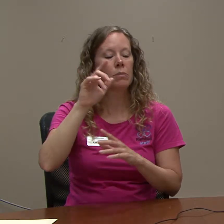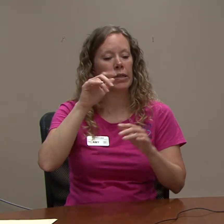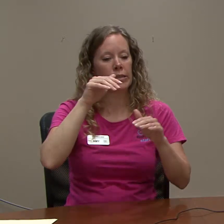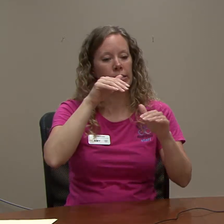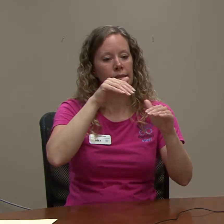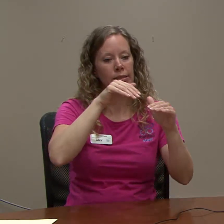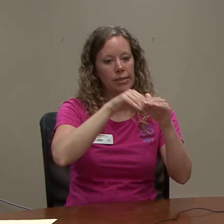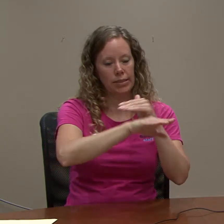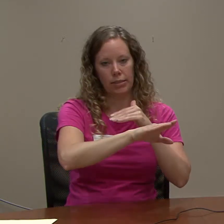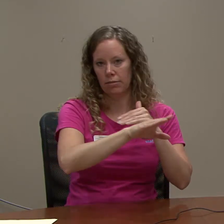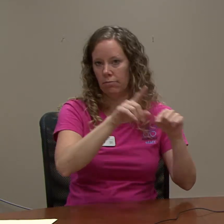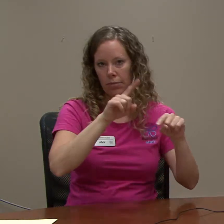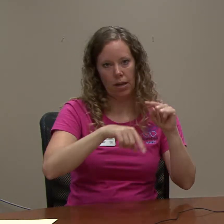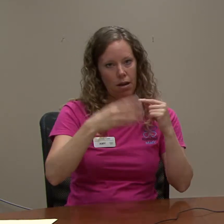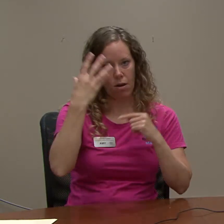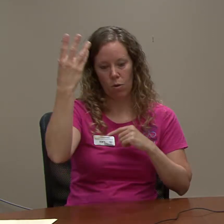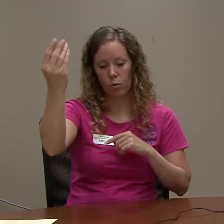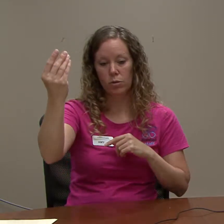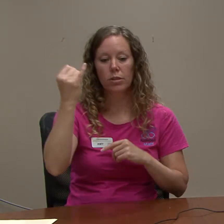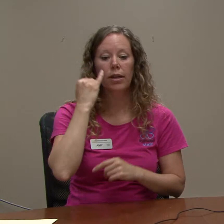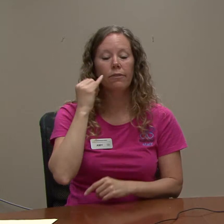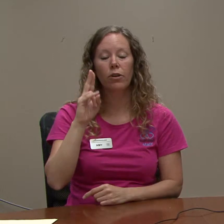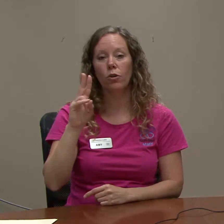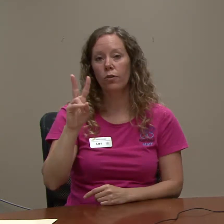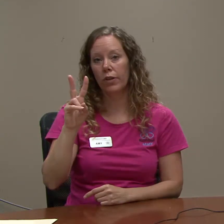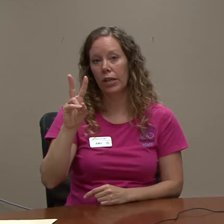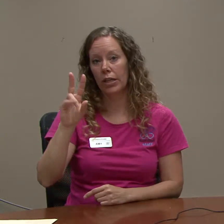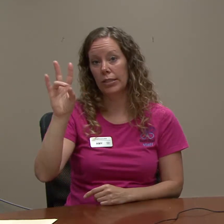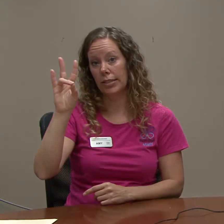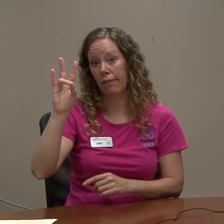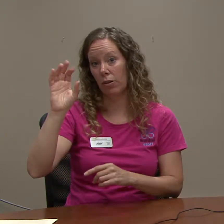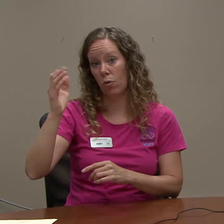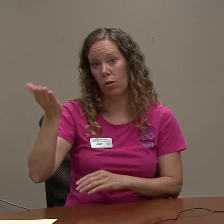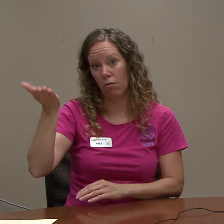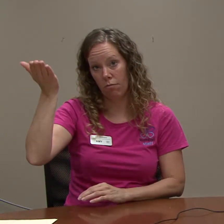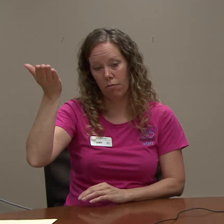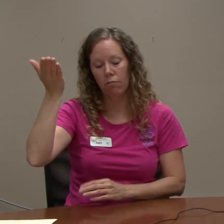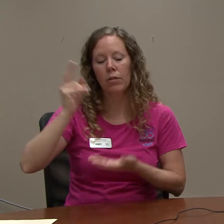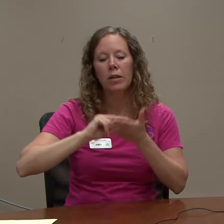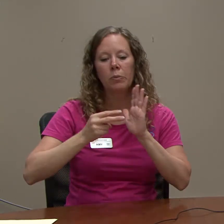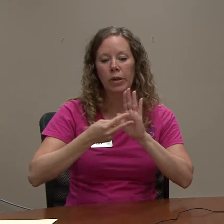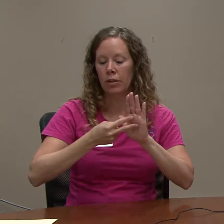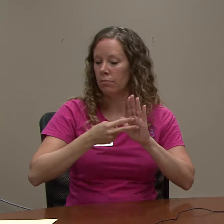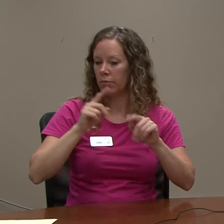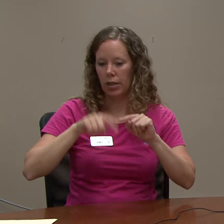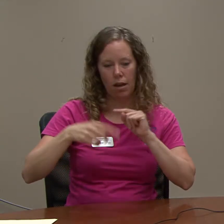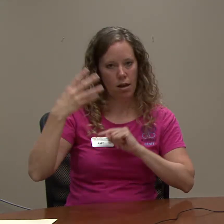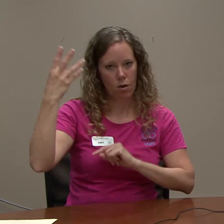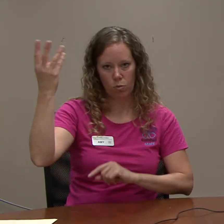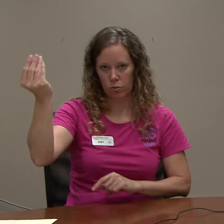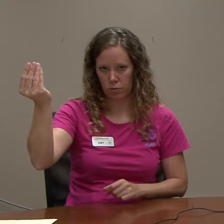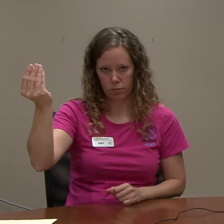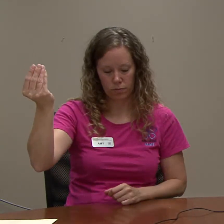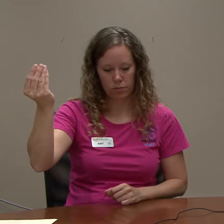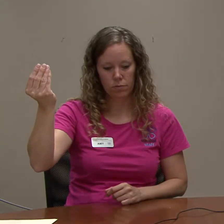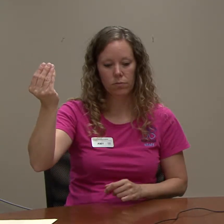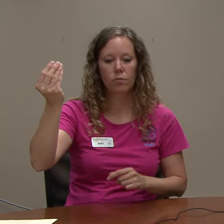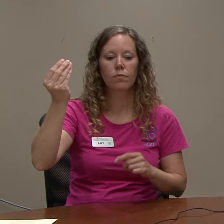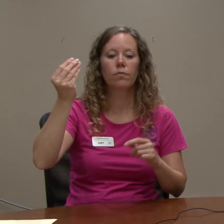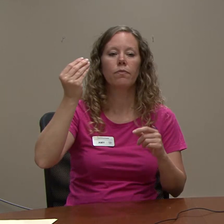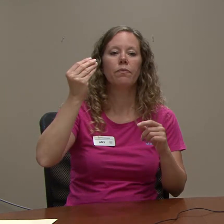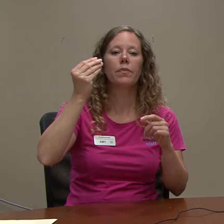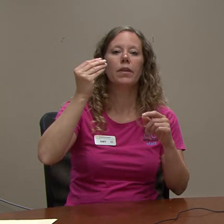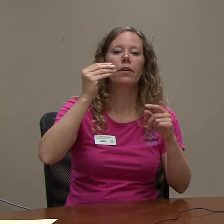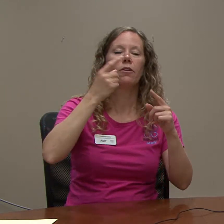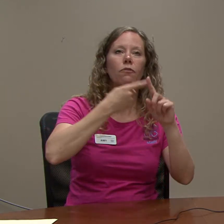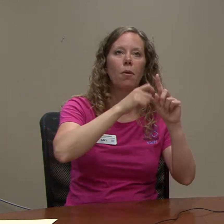inside. If the UV is 7 or higher, the residents must remain indoors during the hours of 11 a.m.